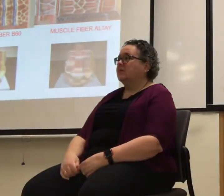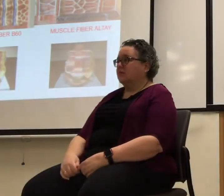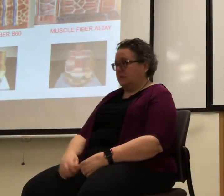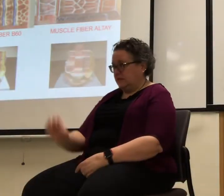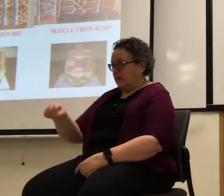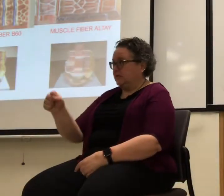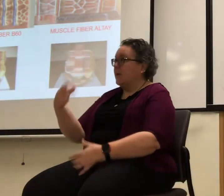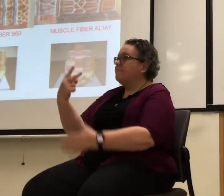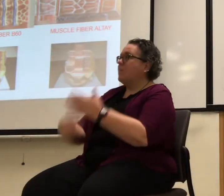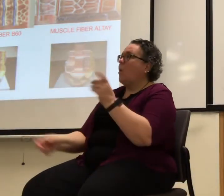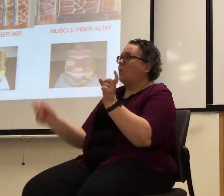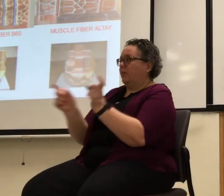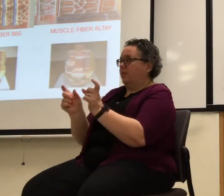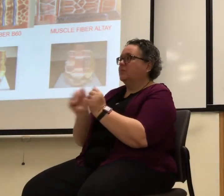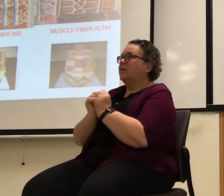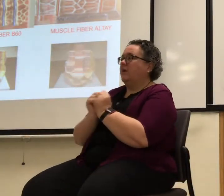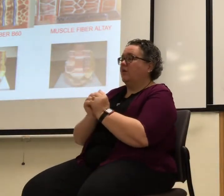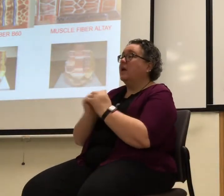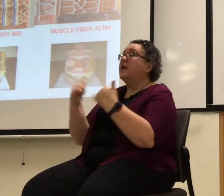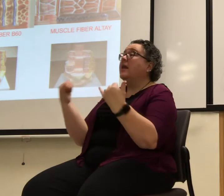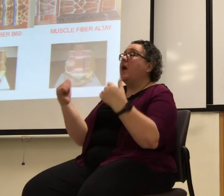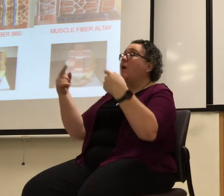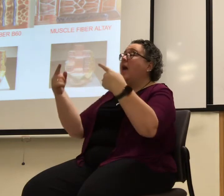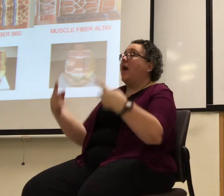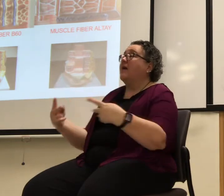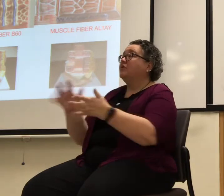All on your half sheet. We're on 8, 9, and 10.